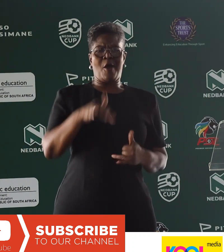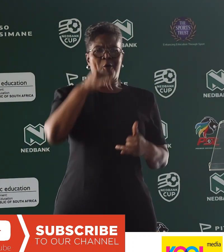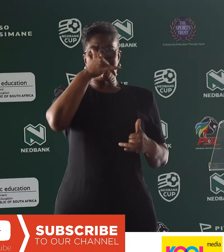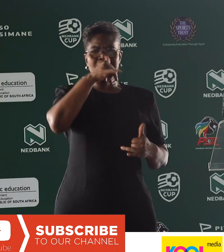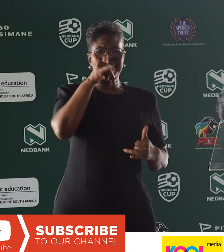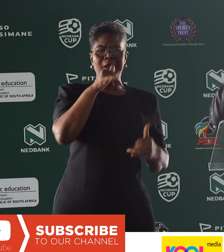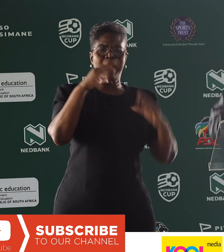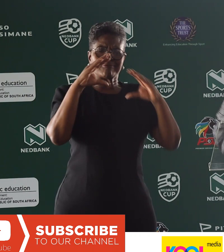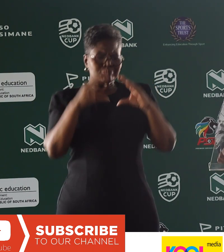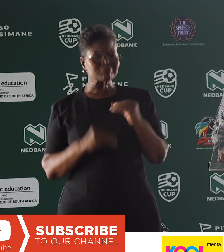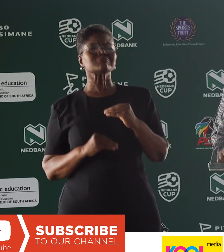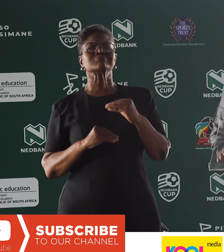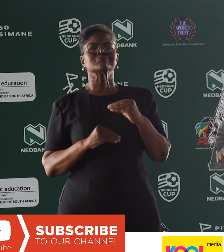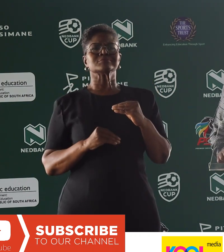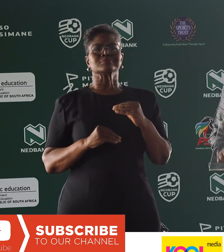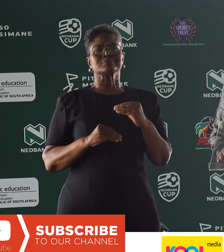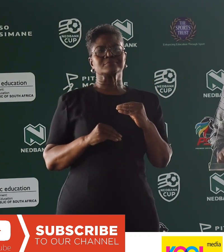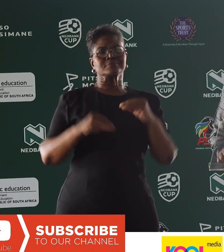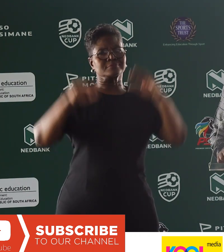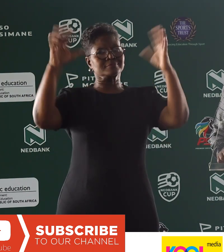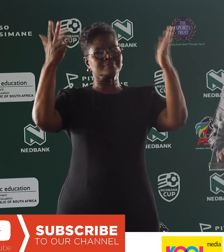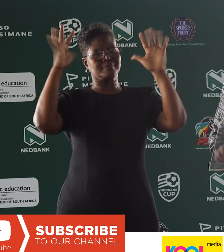in Manningberg and Hinterfeld.